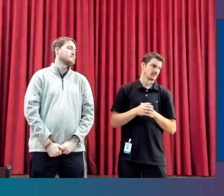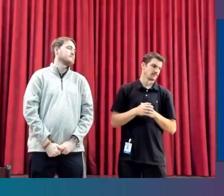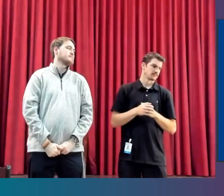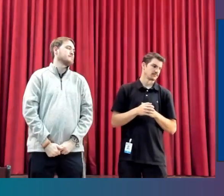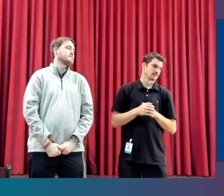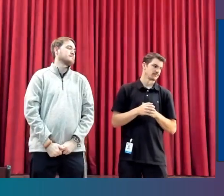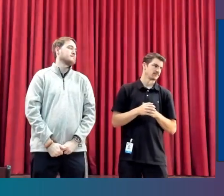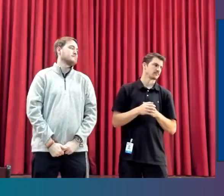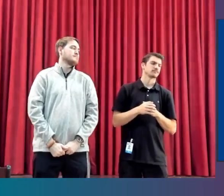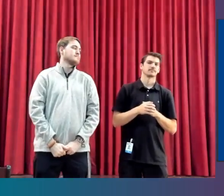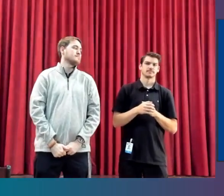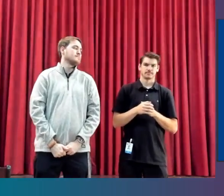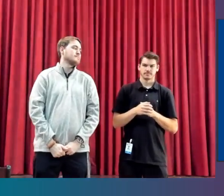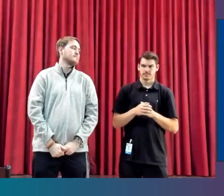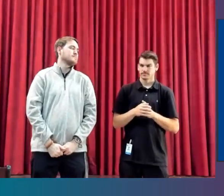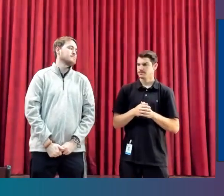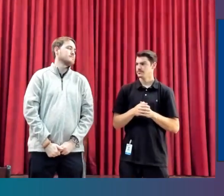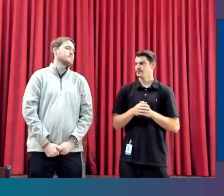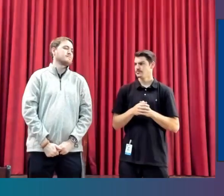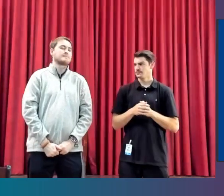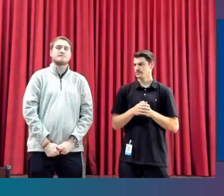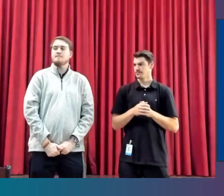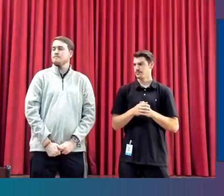are going to be there in one place.